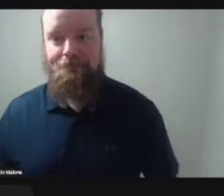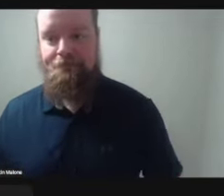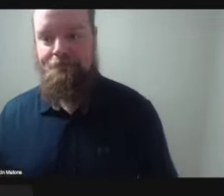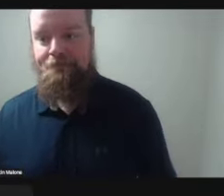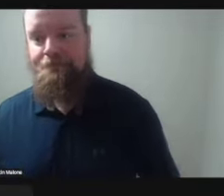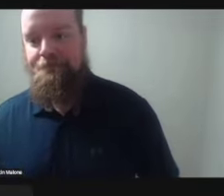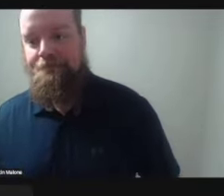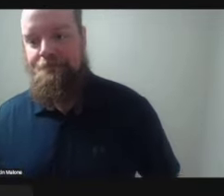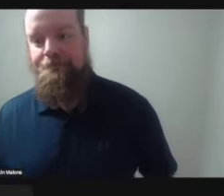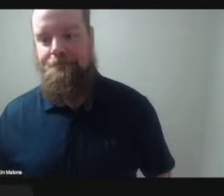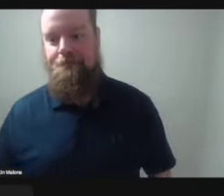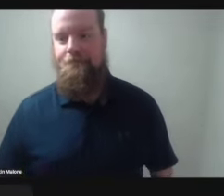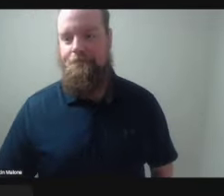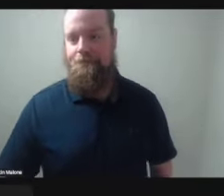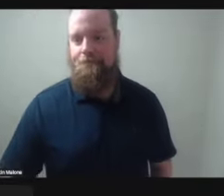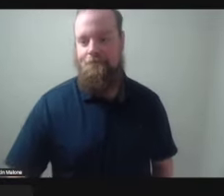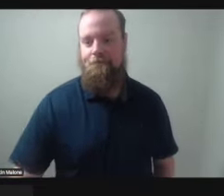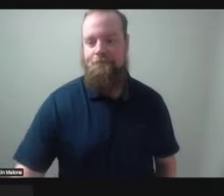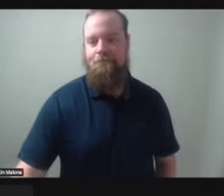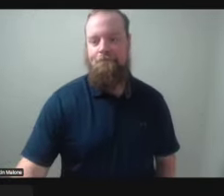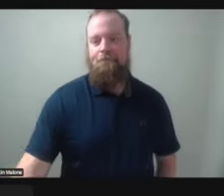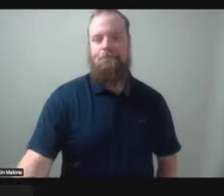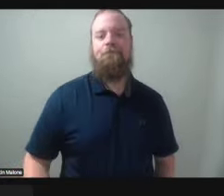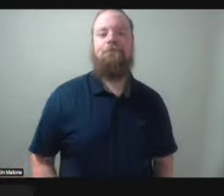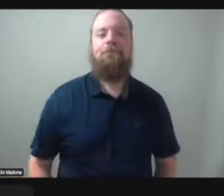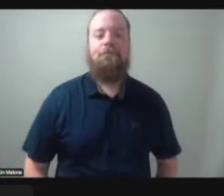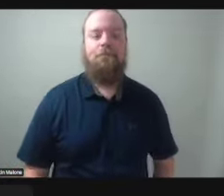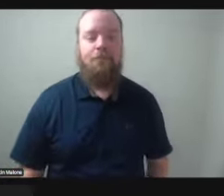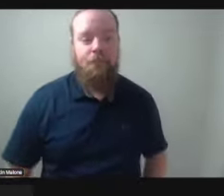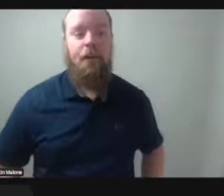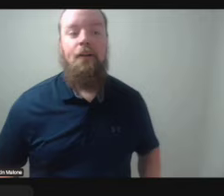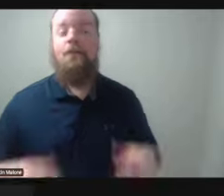true over and over again.